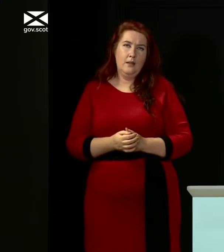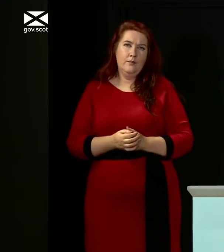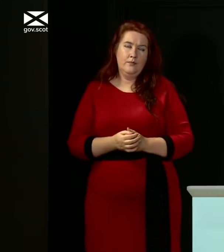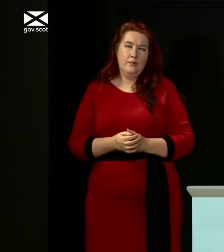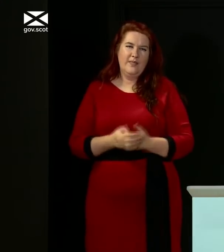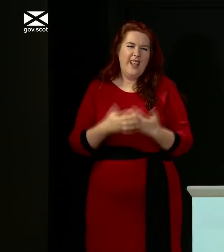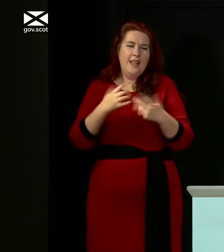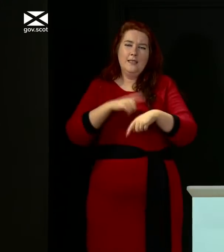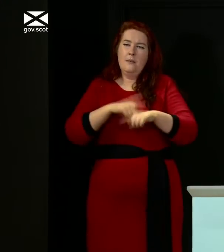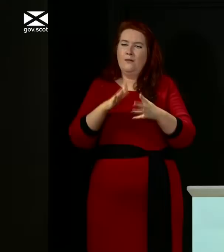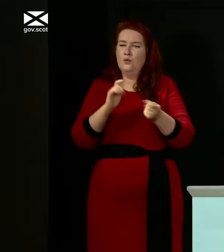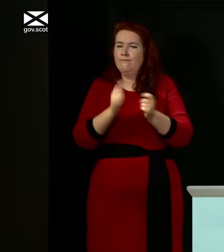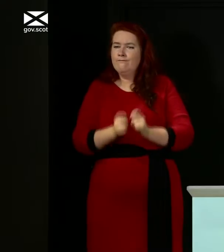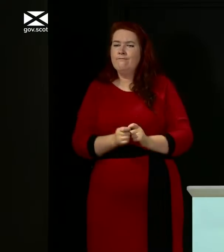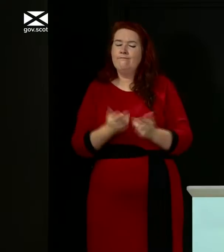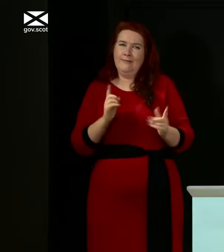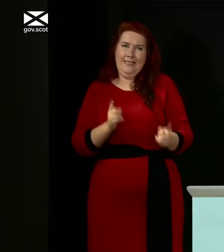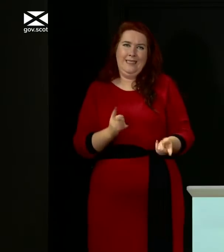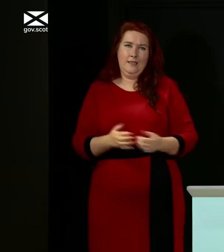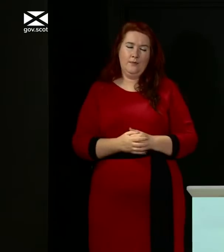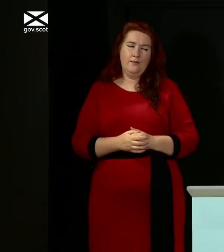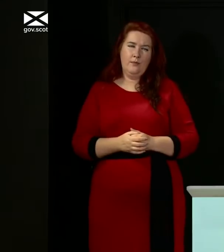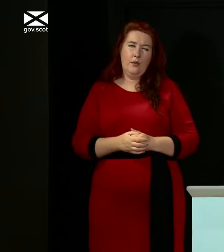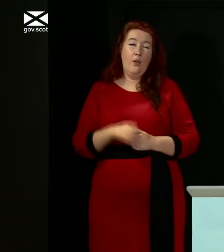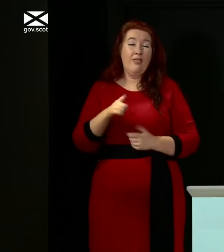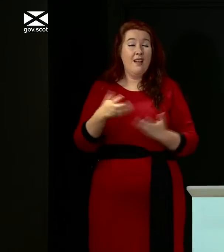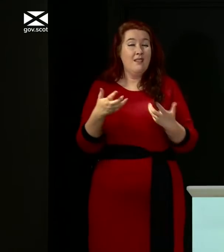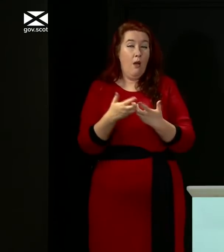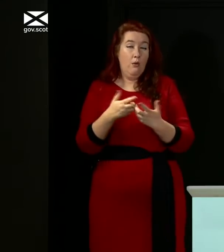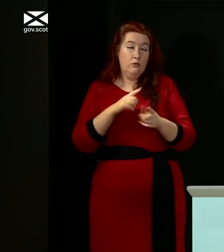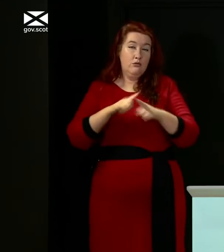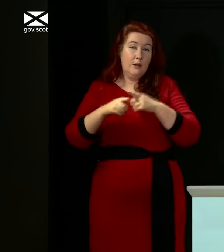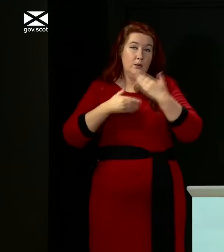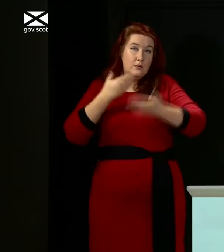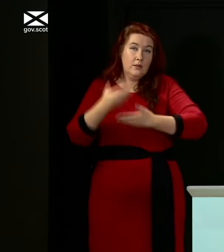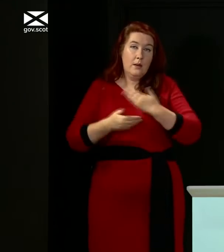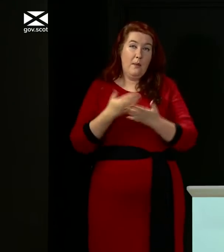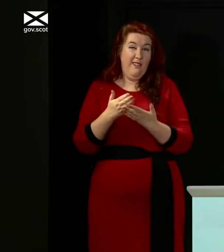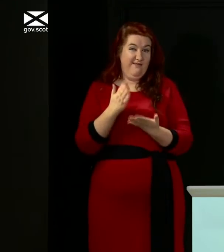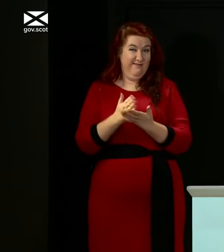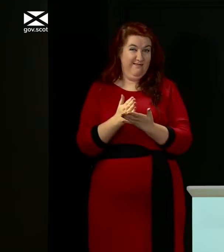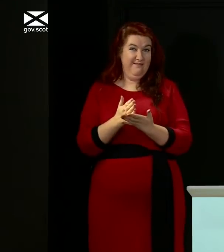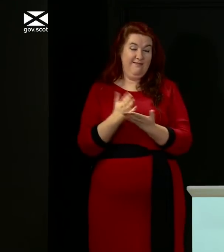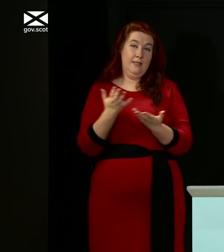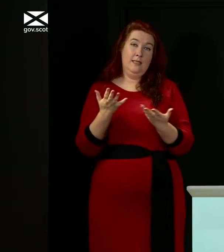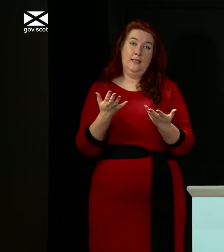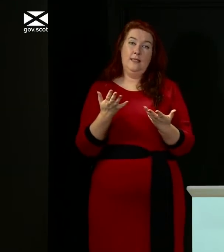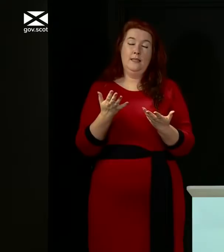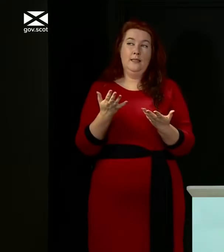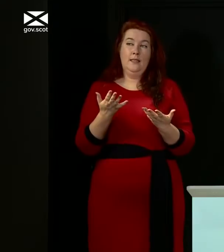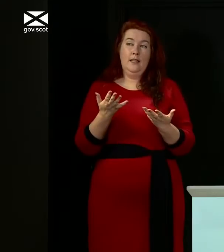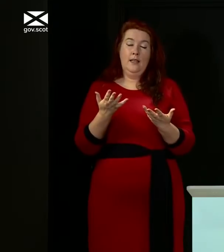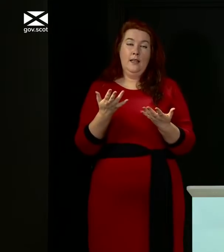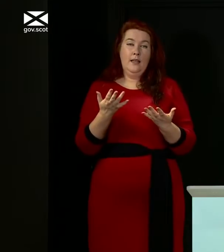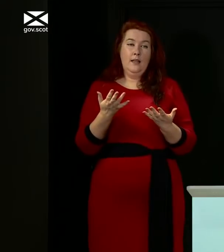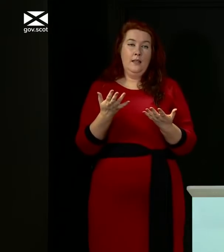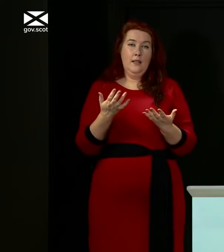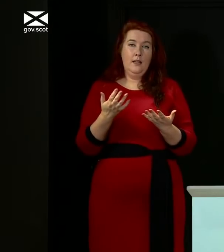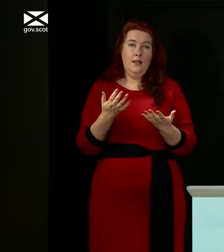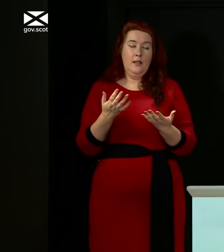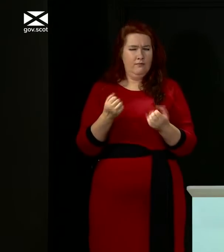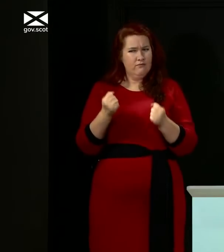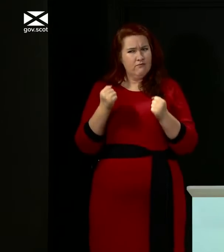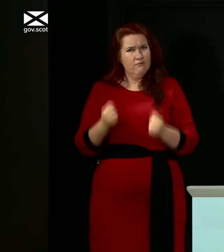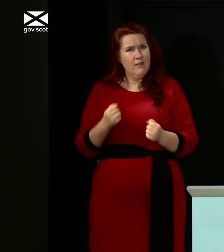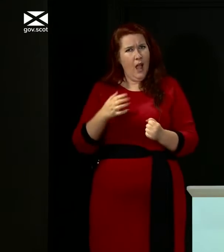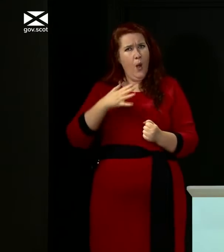amend that a little bit. So that's how we're going to try and do this. But underlying all of that is a determination. I want to